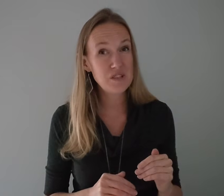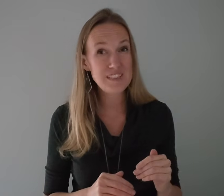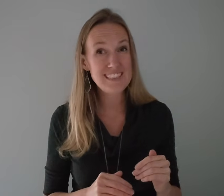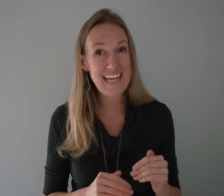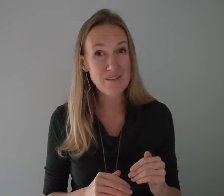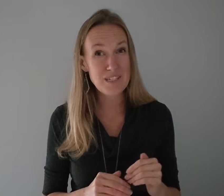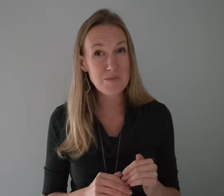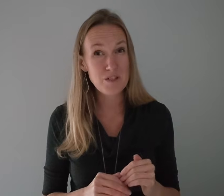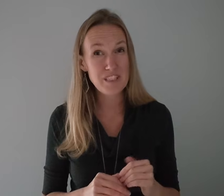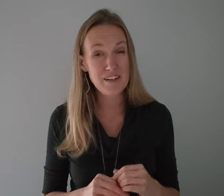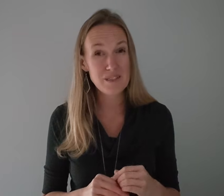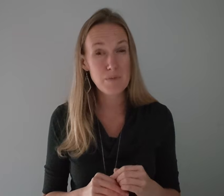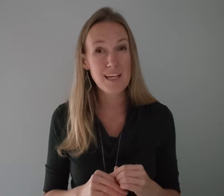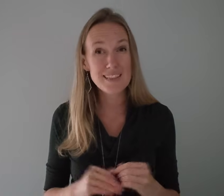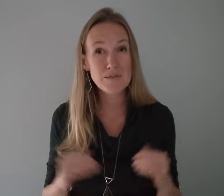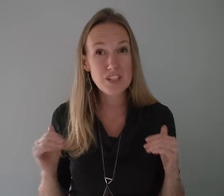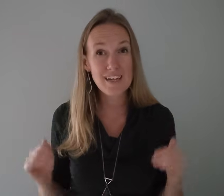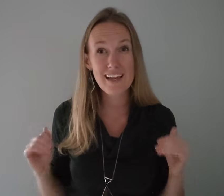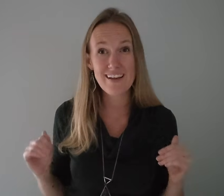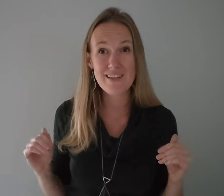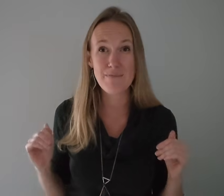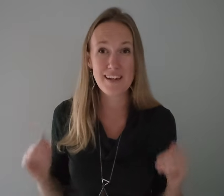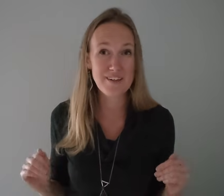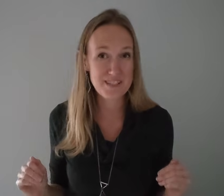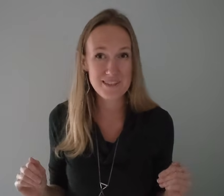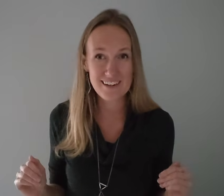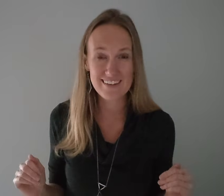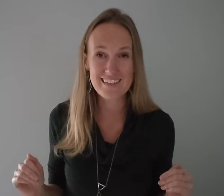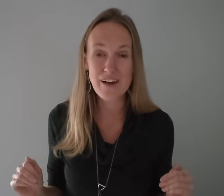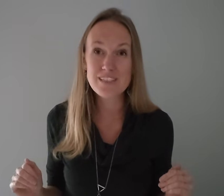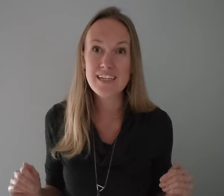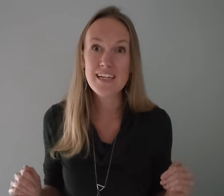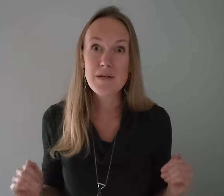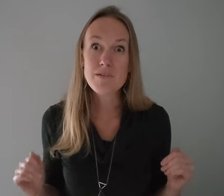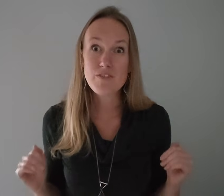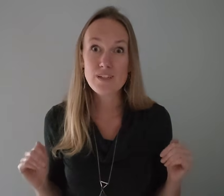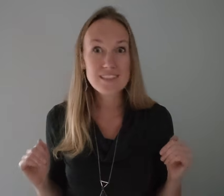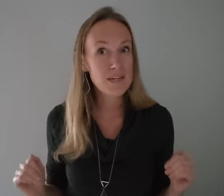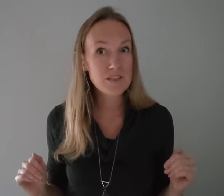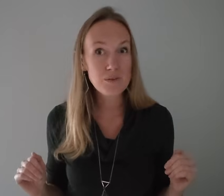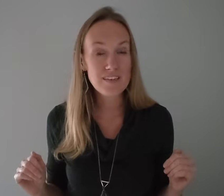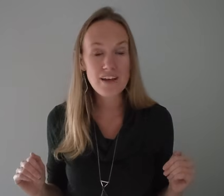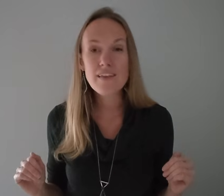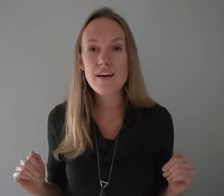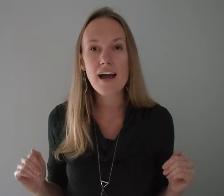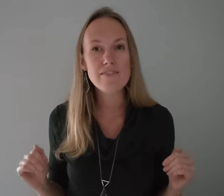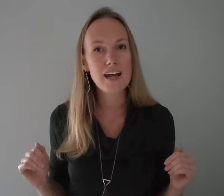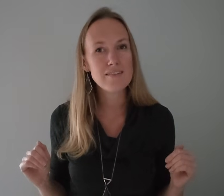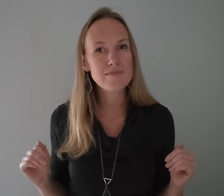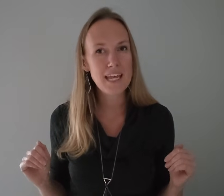videos down into more chunks, but because I'm trying to get as many Christmas carols out before December 25th, I've kind of made